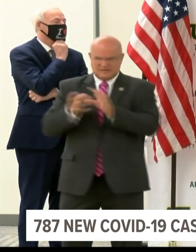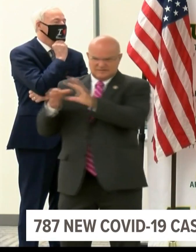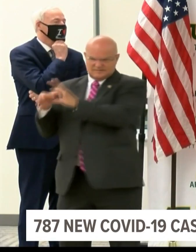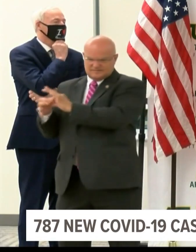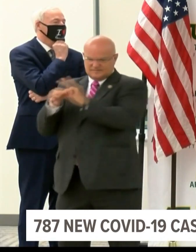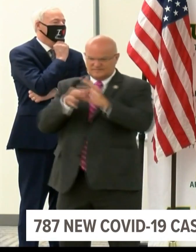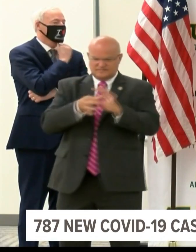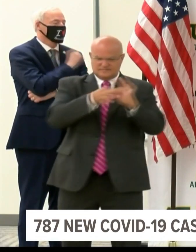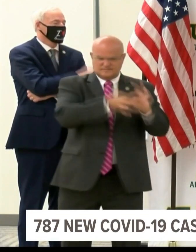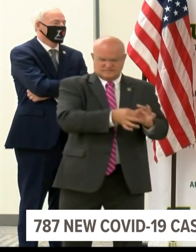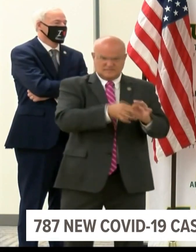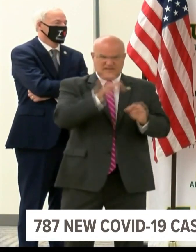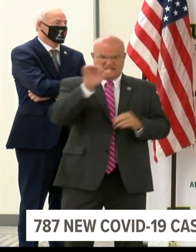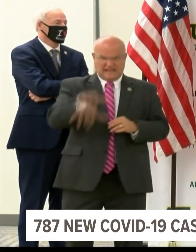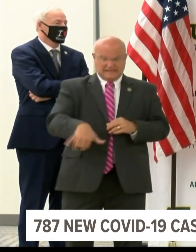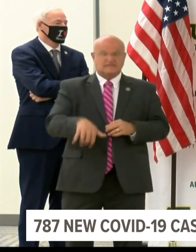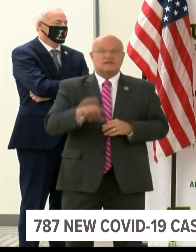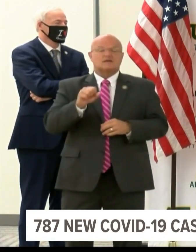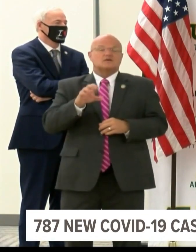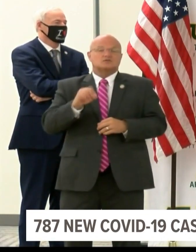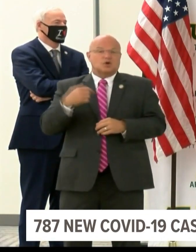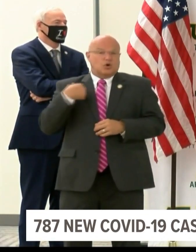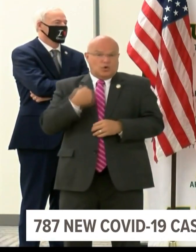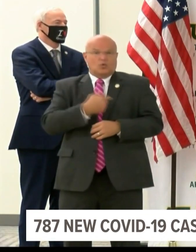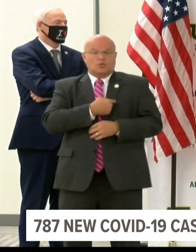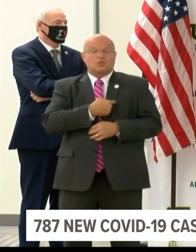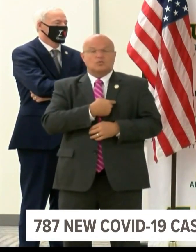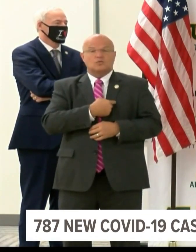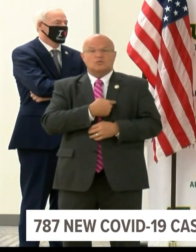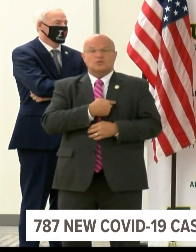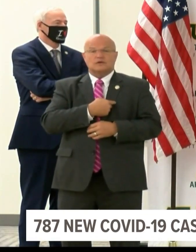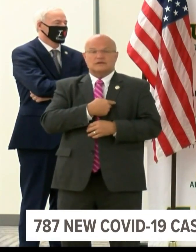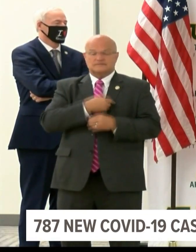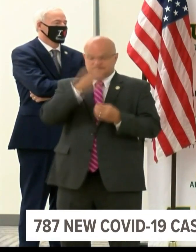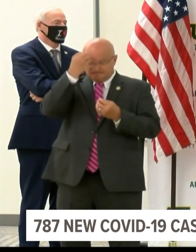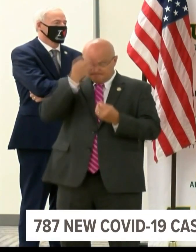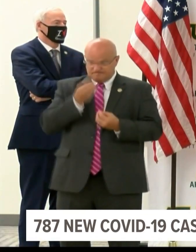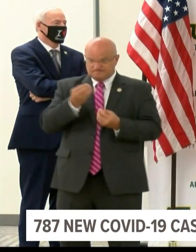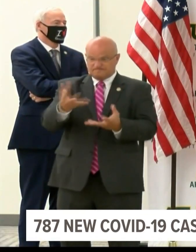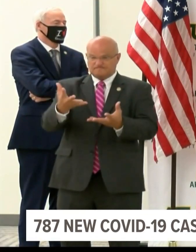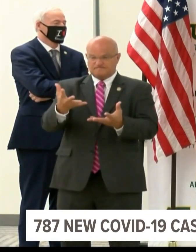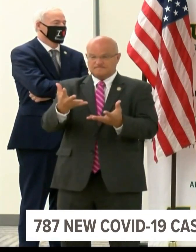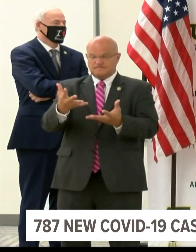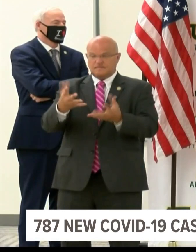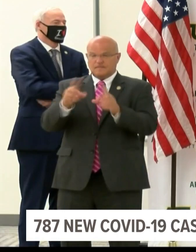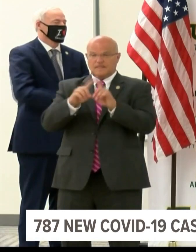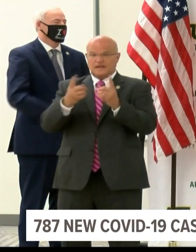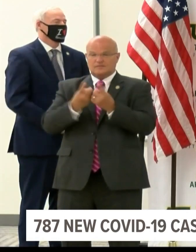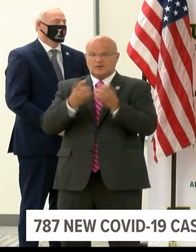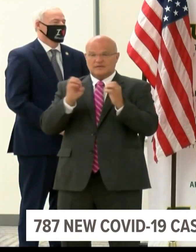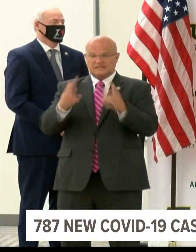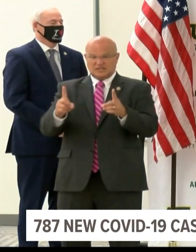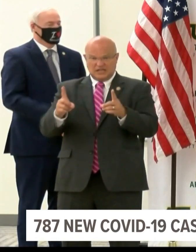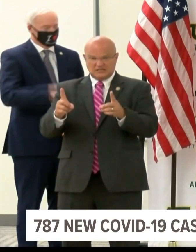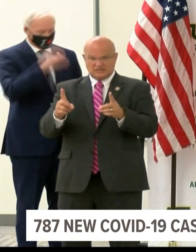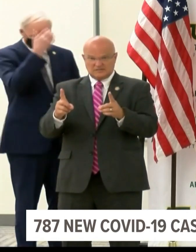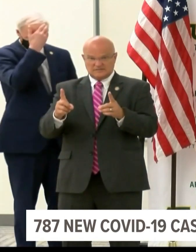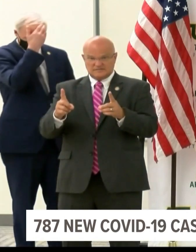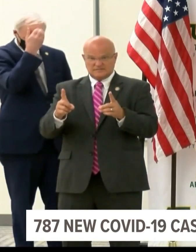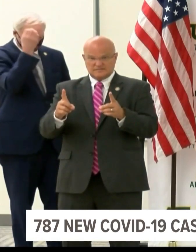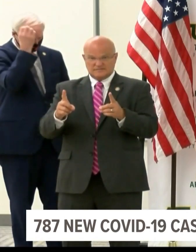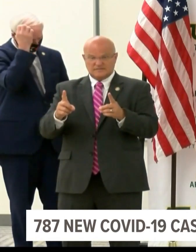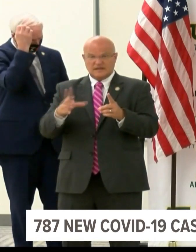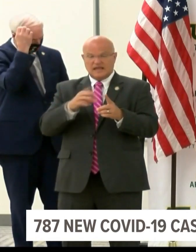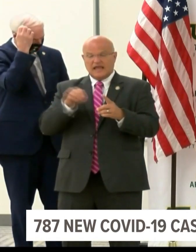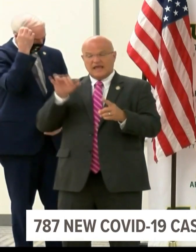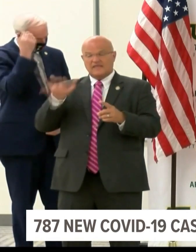of functioning. So we are advising the Department of Education